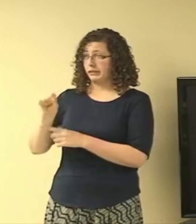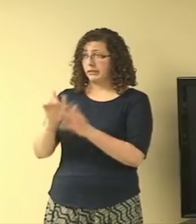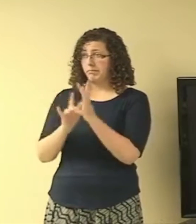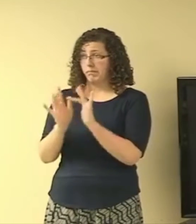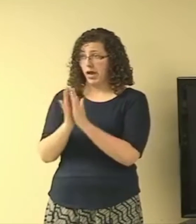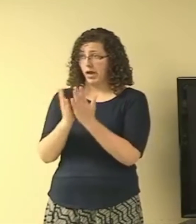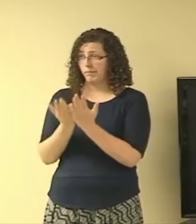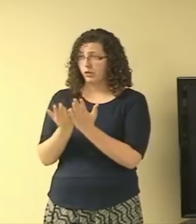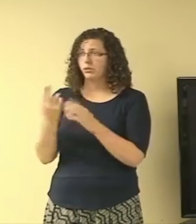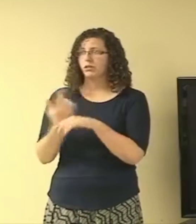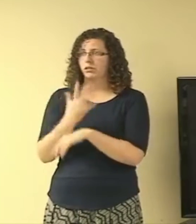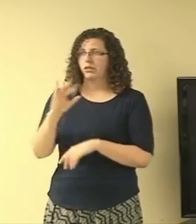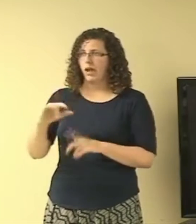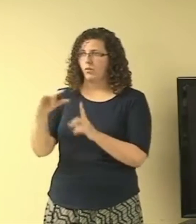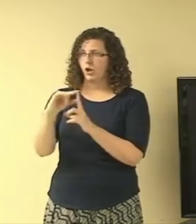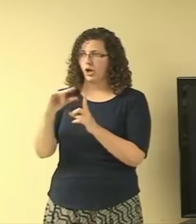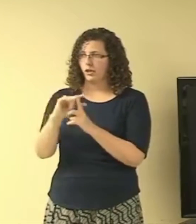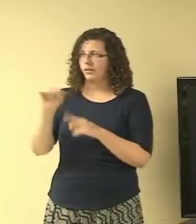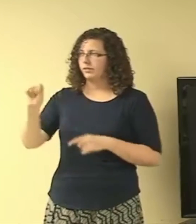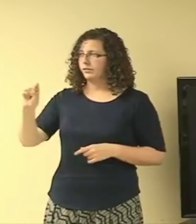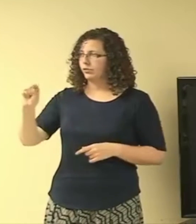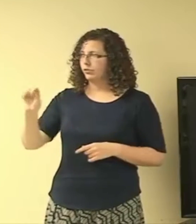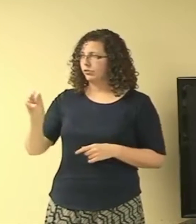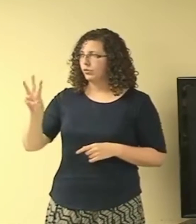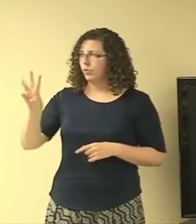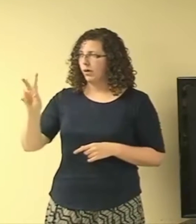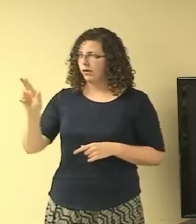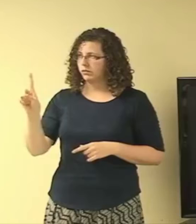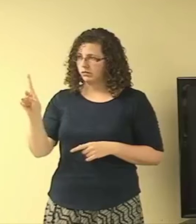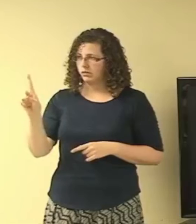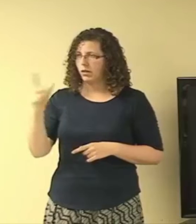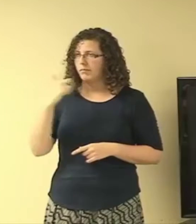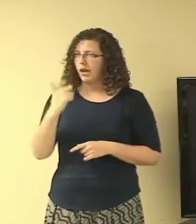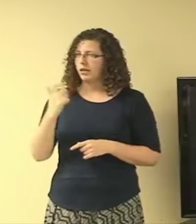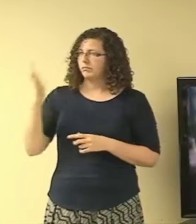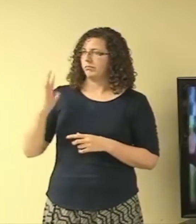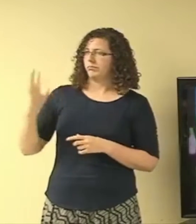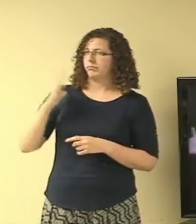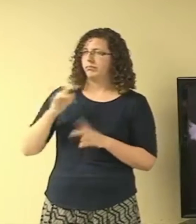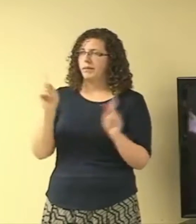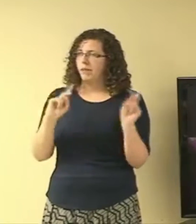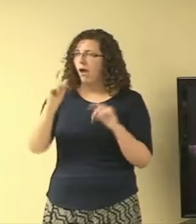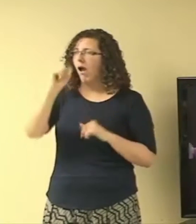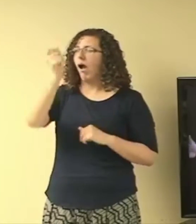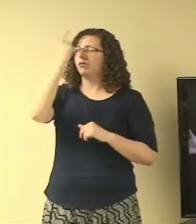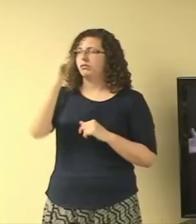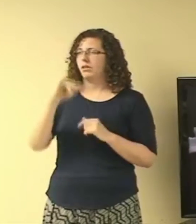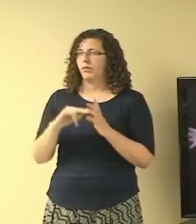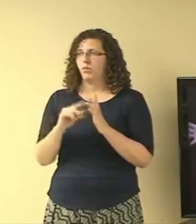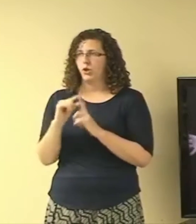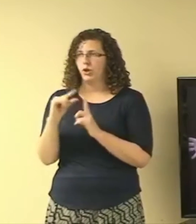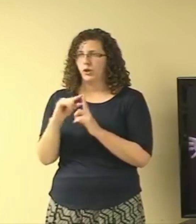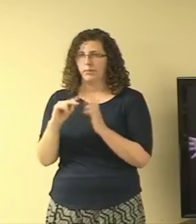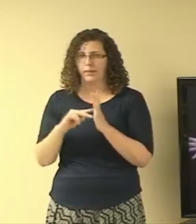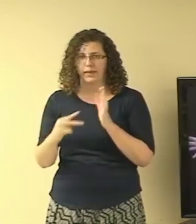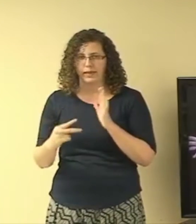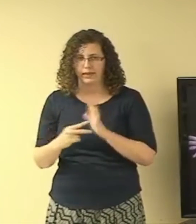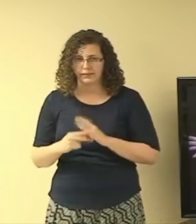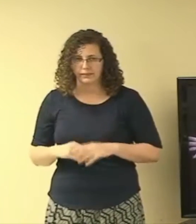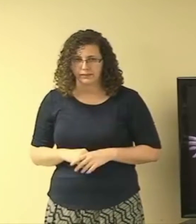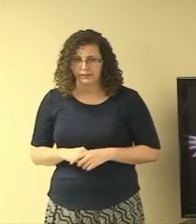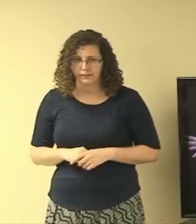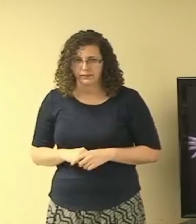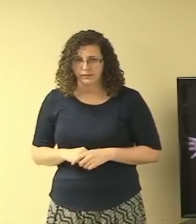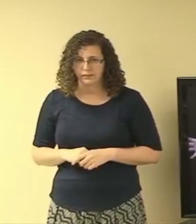people in that mentality. Feudal England, a steward was someone who was not the owner. They were not the nobles in